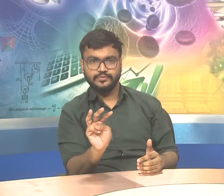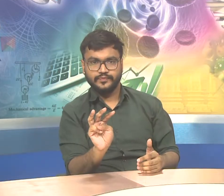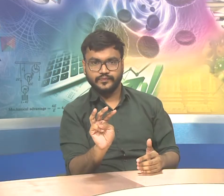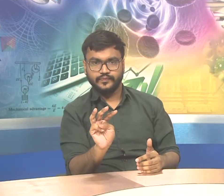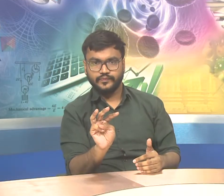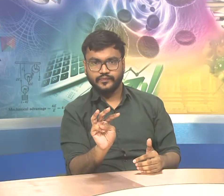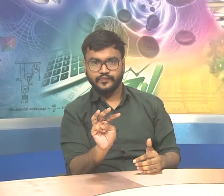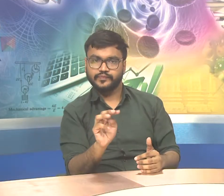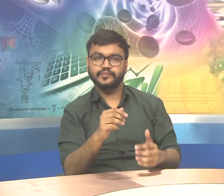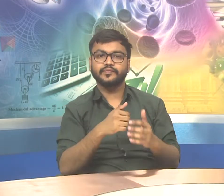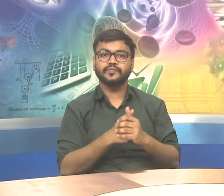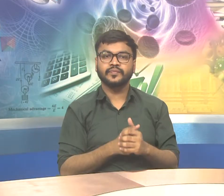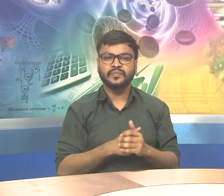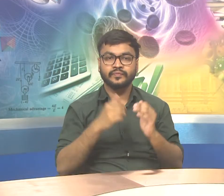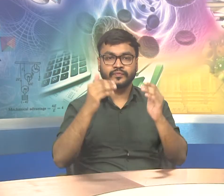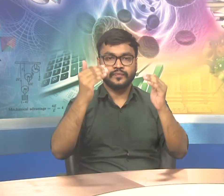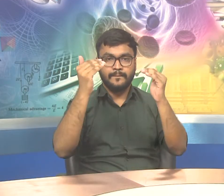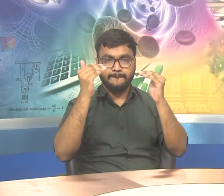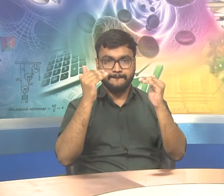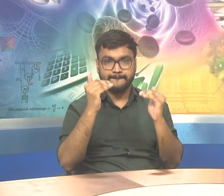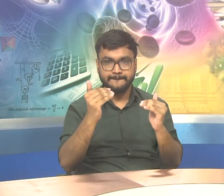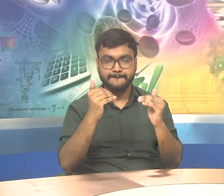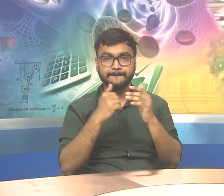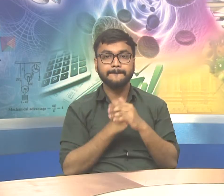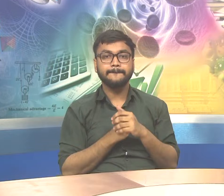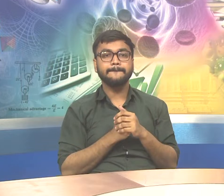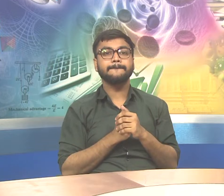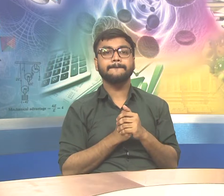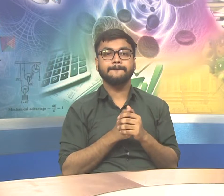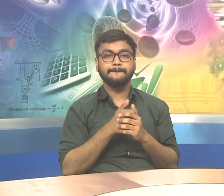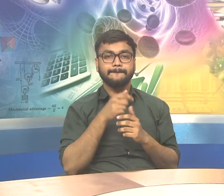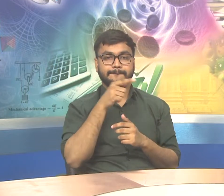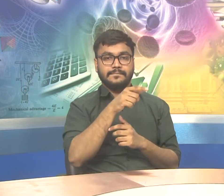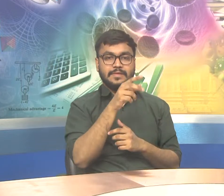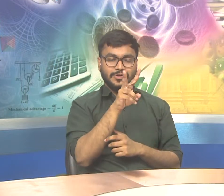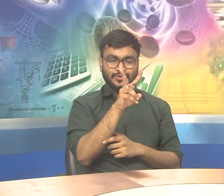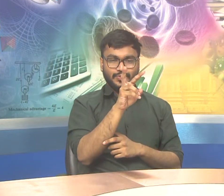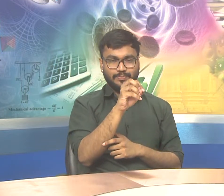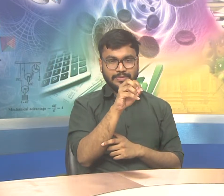the stairs of a single story building.